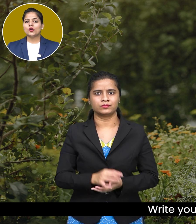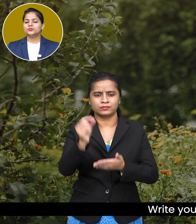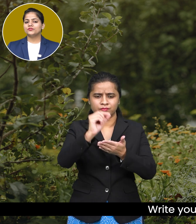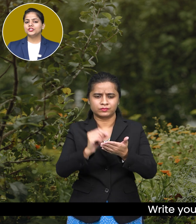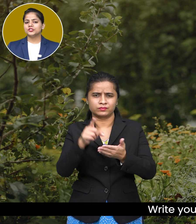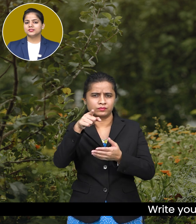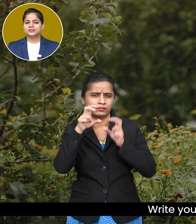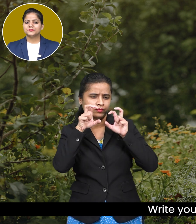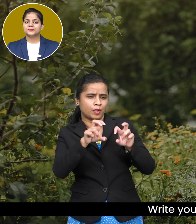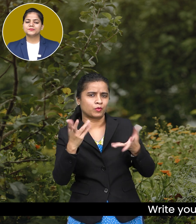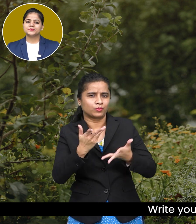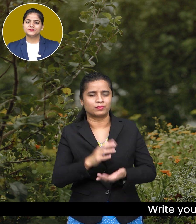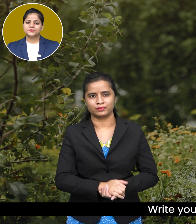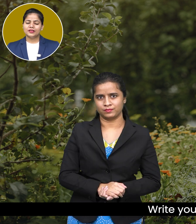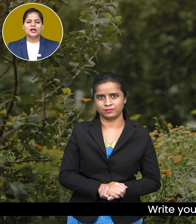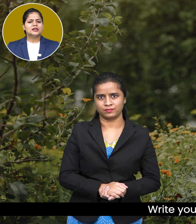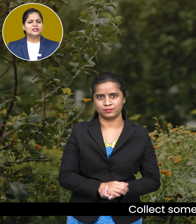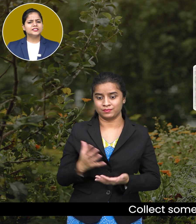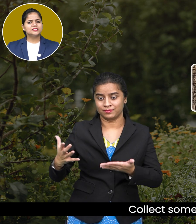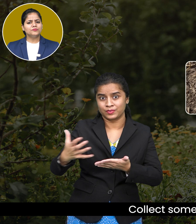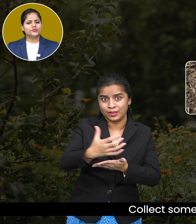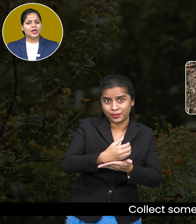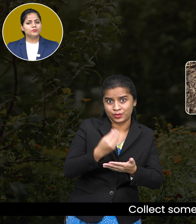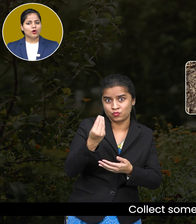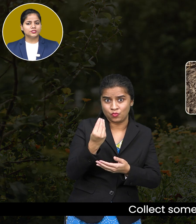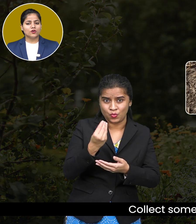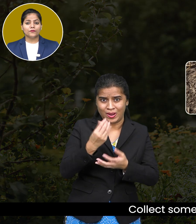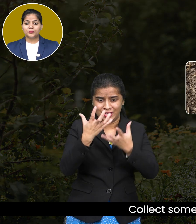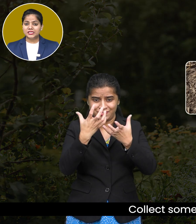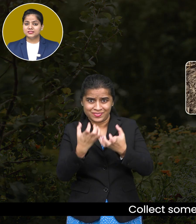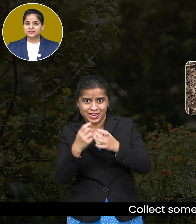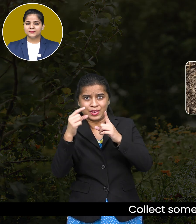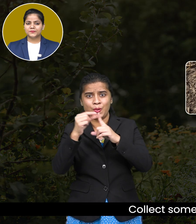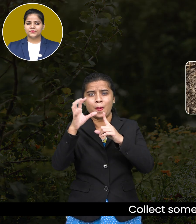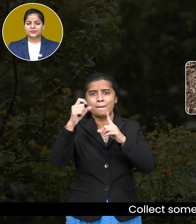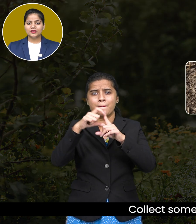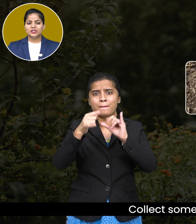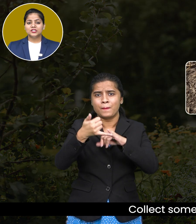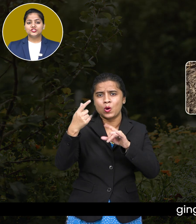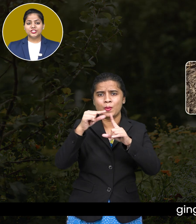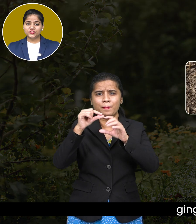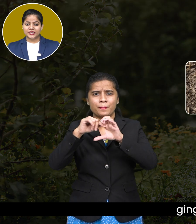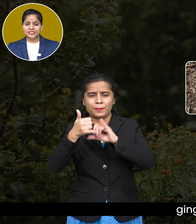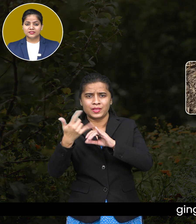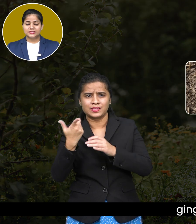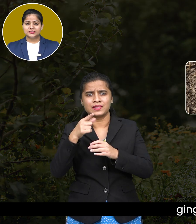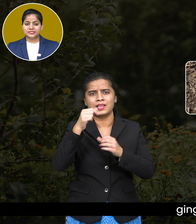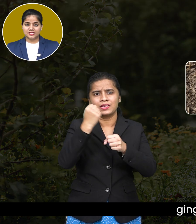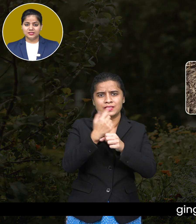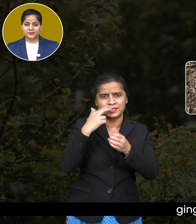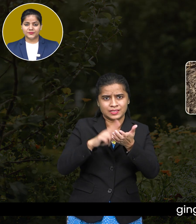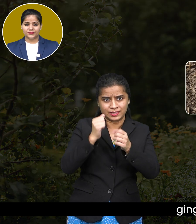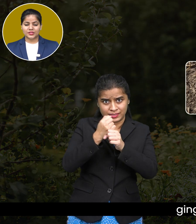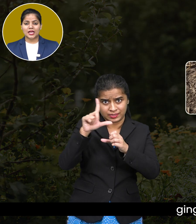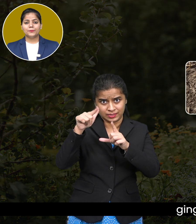Write your observations. Collect some dry pods of peas, gingerly,